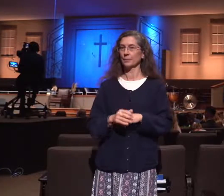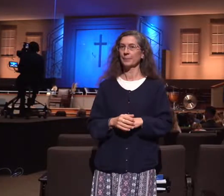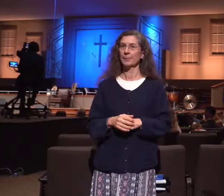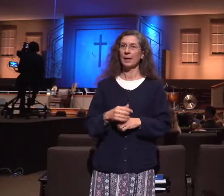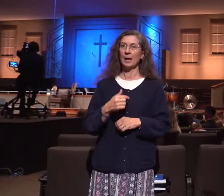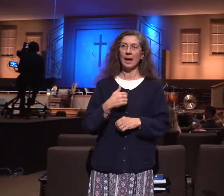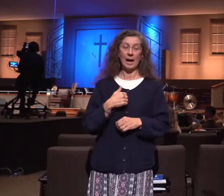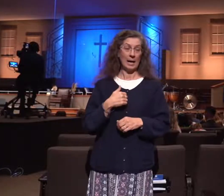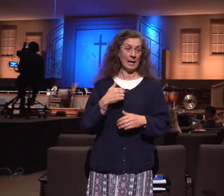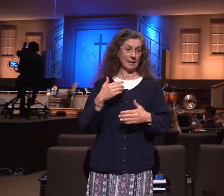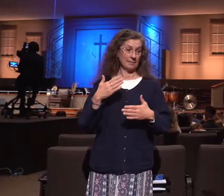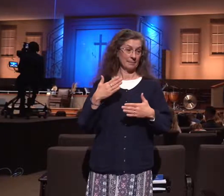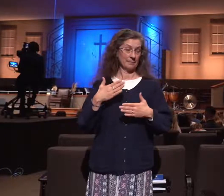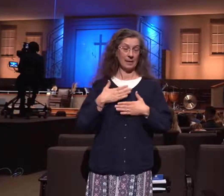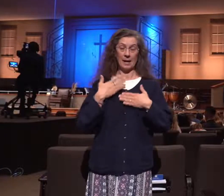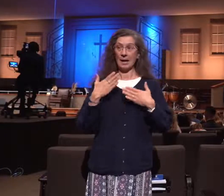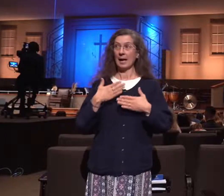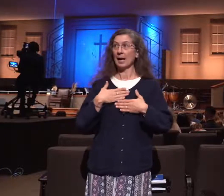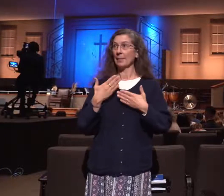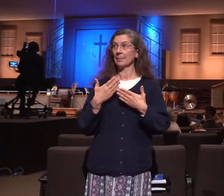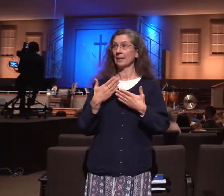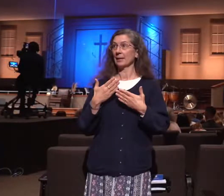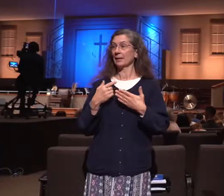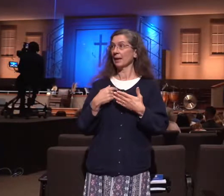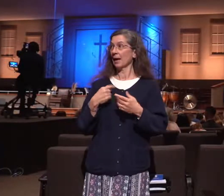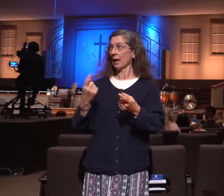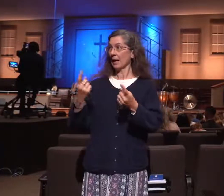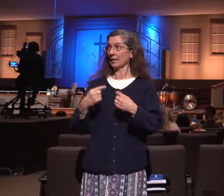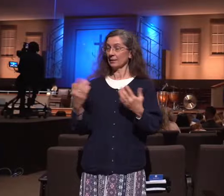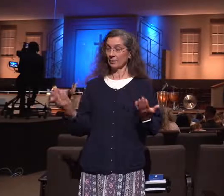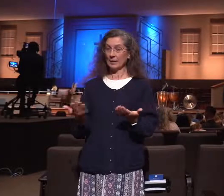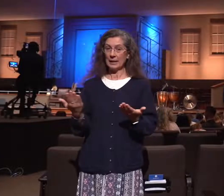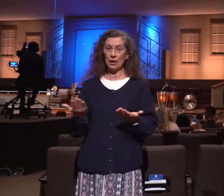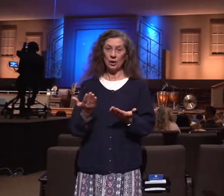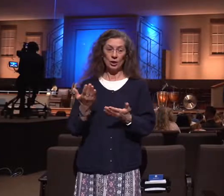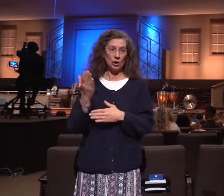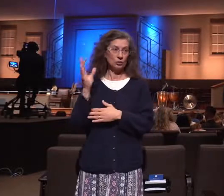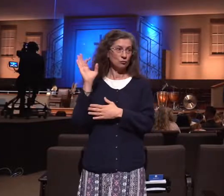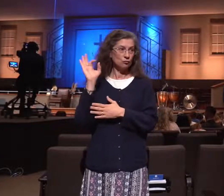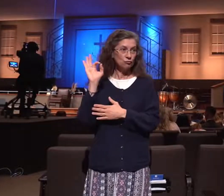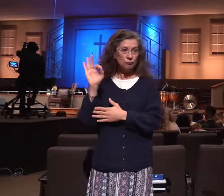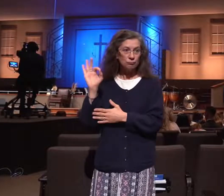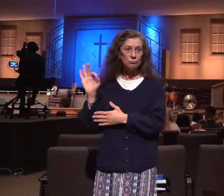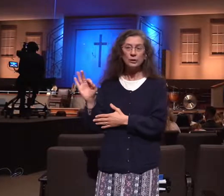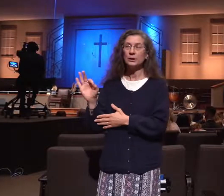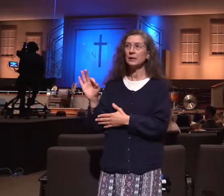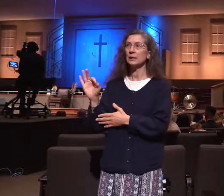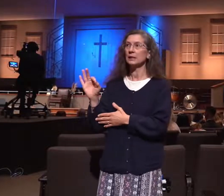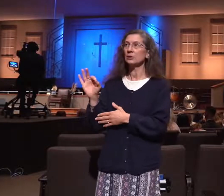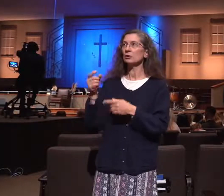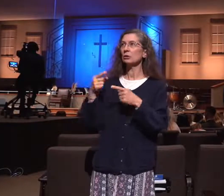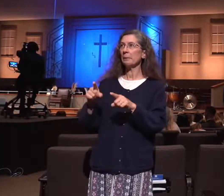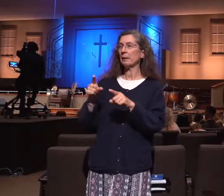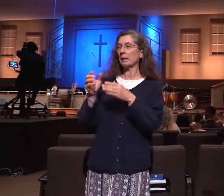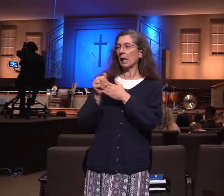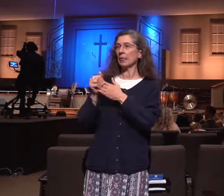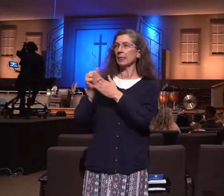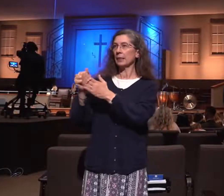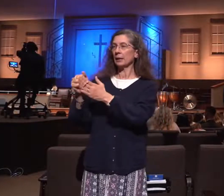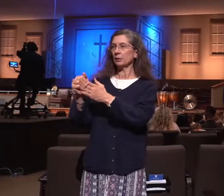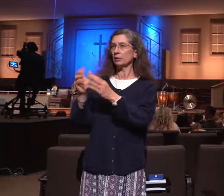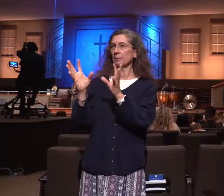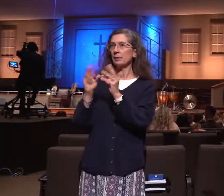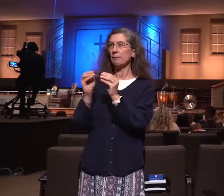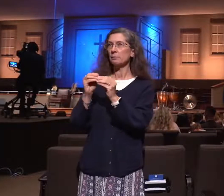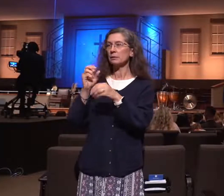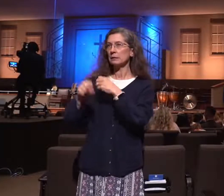I'm so glad that when I came out to preach in a leadership conference in